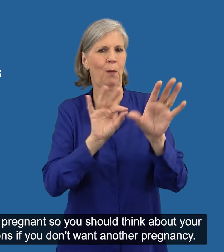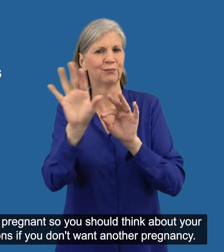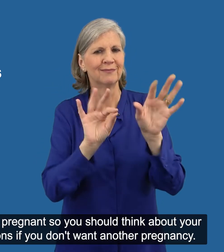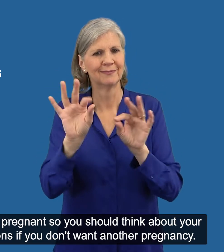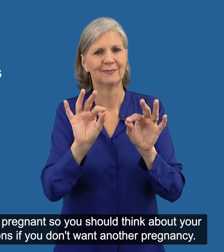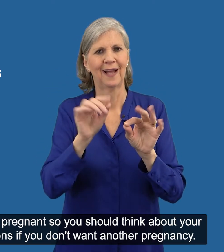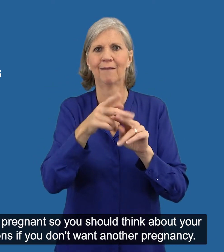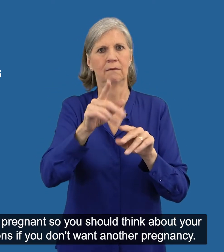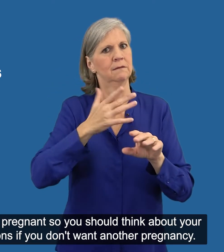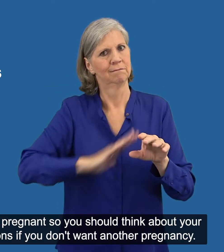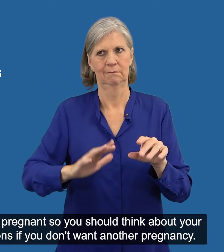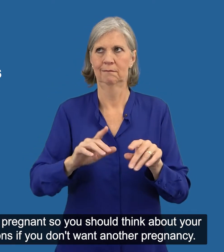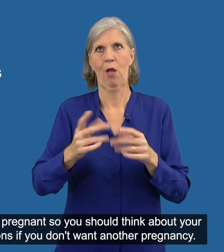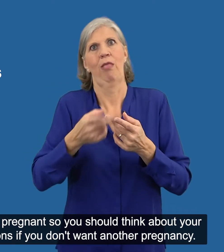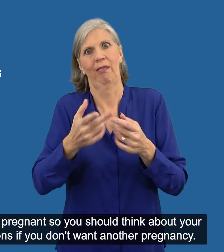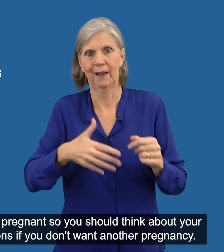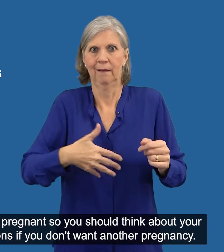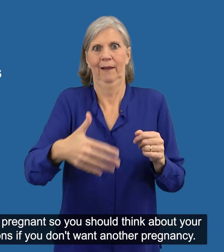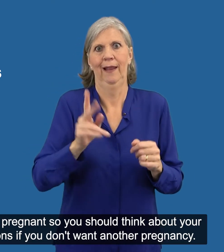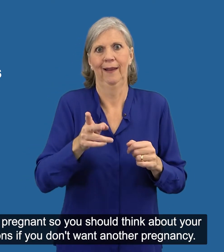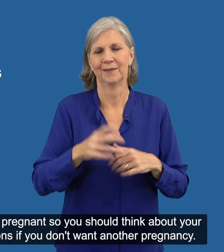contraceptive options if you don't want another pregnancy.